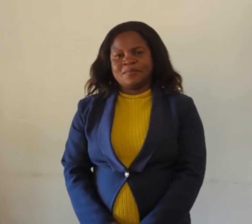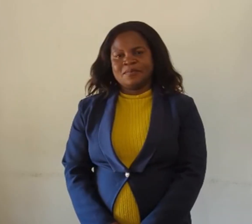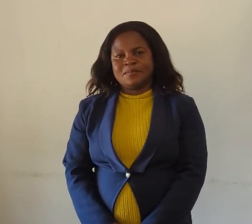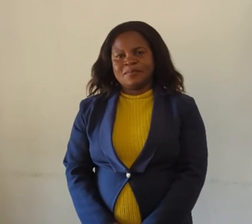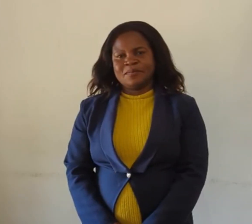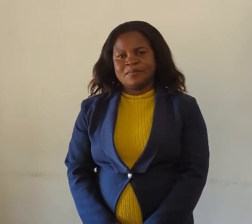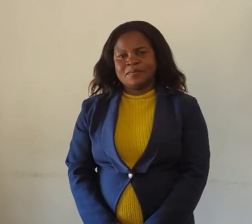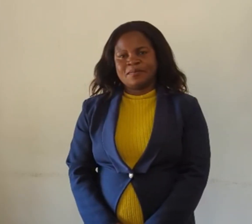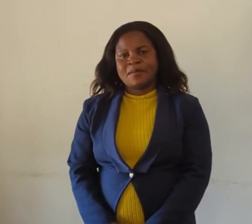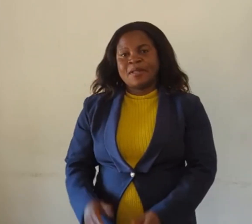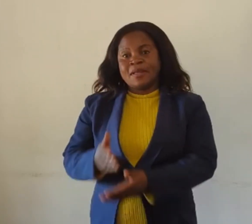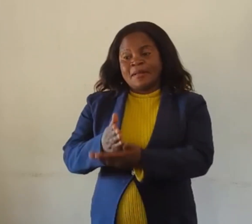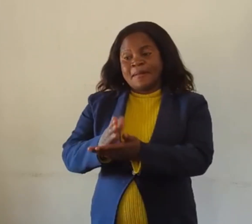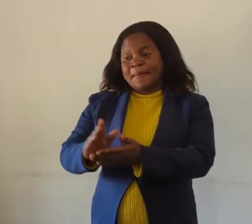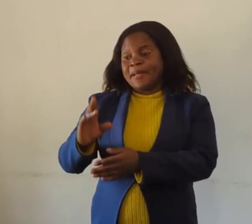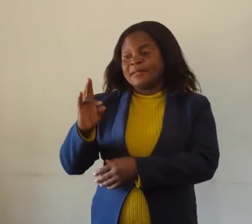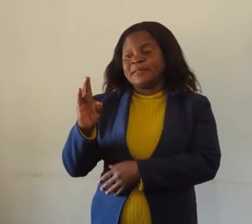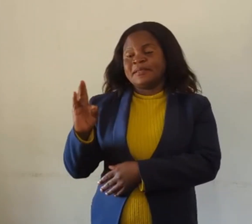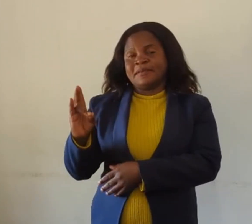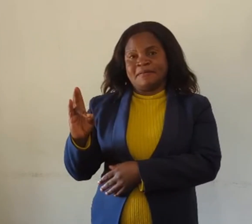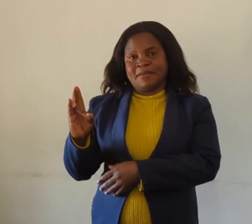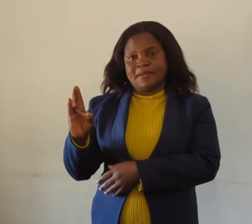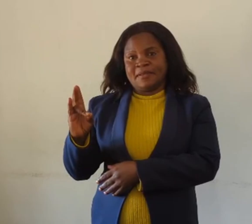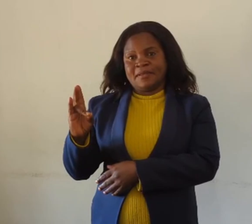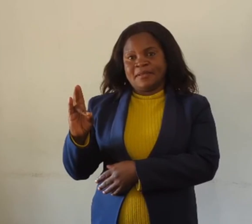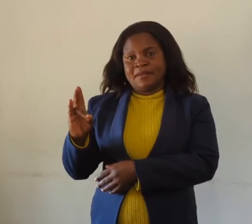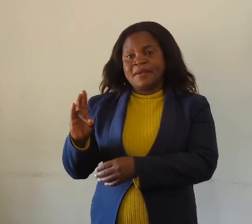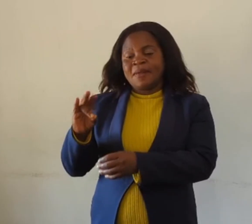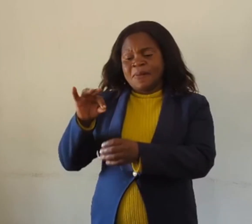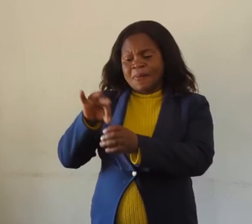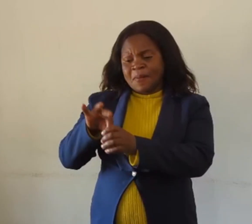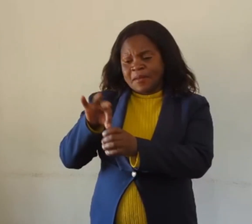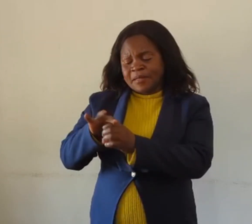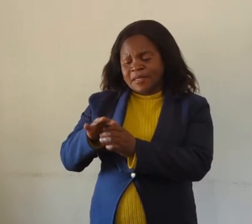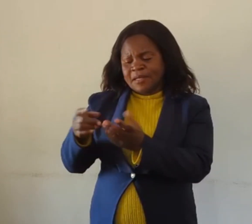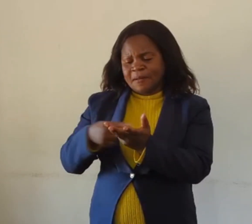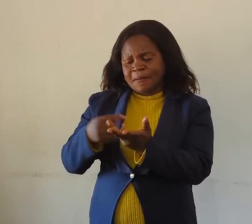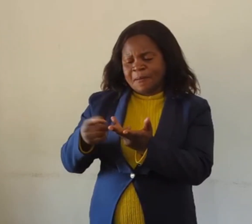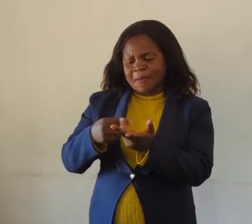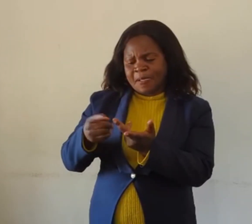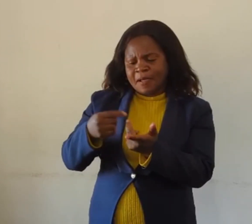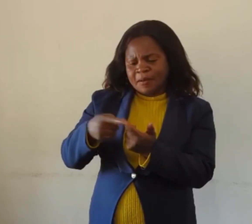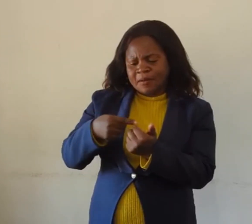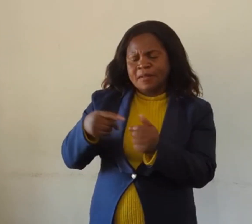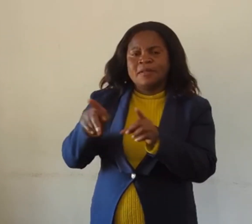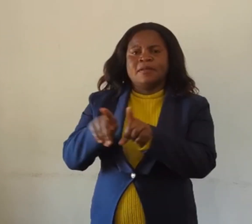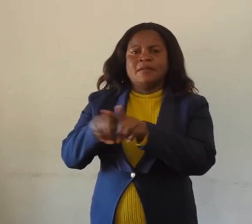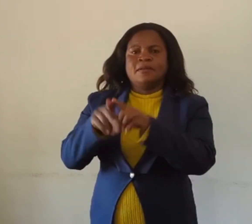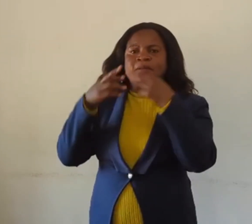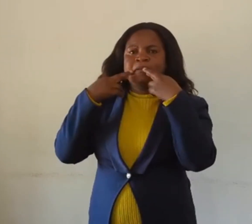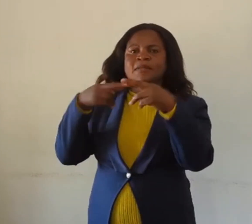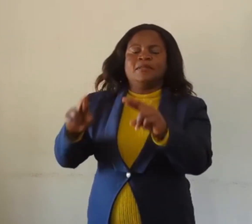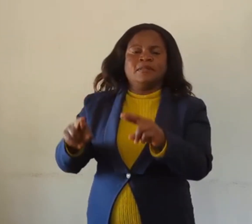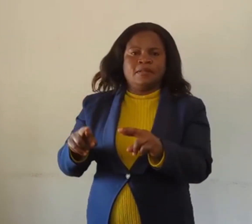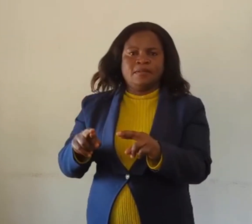Part 7. Voting, Counting, and Results. Amendment of